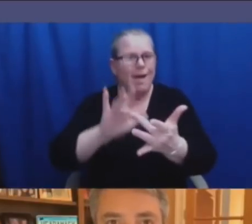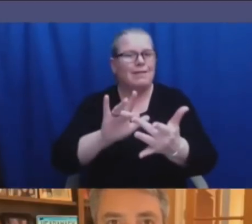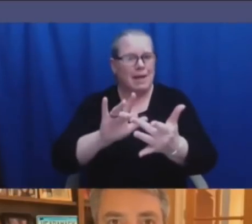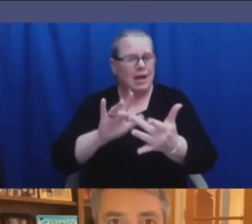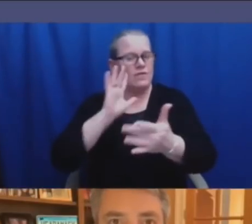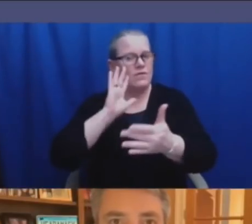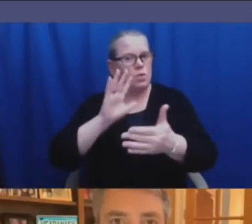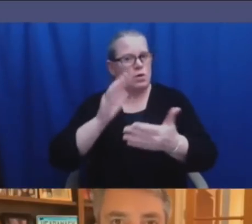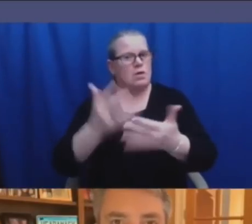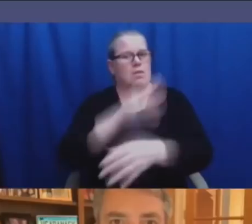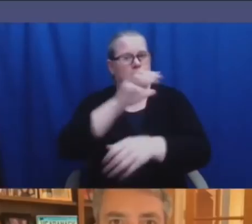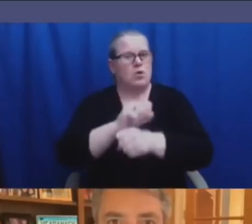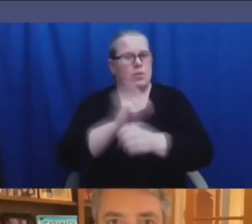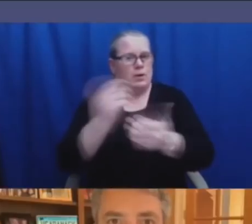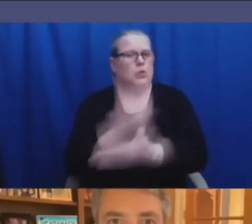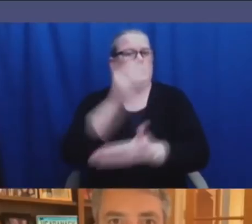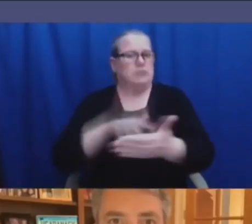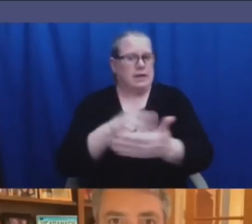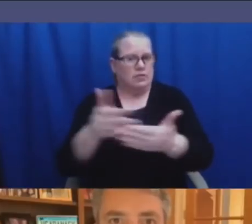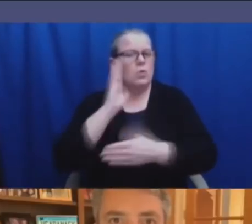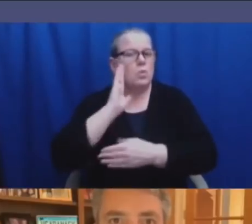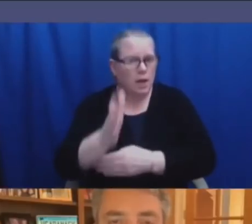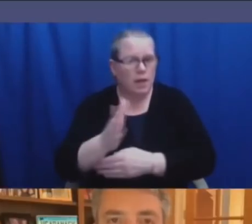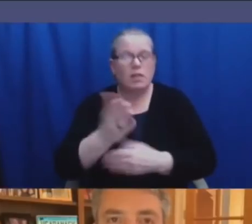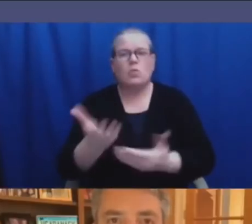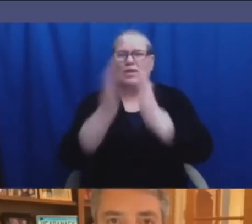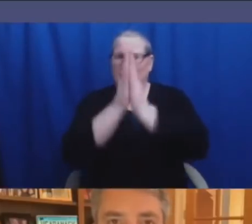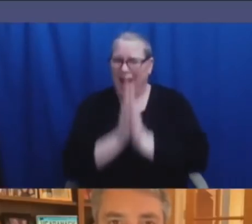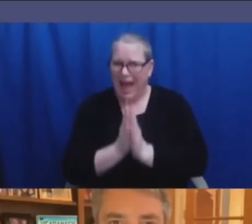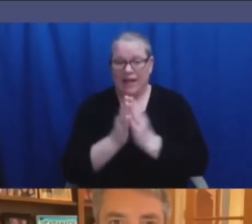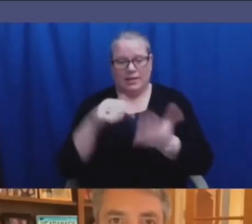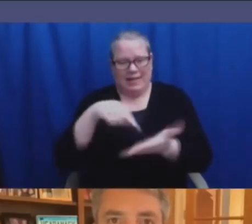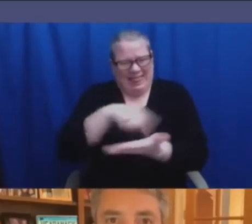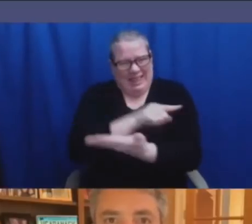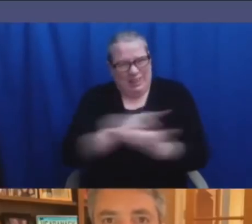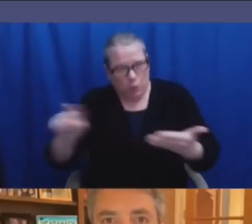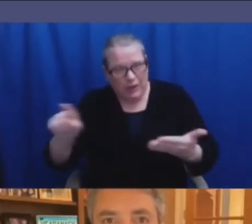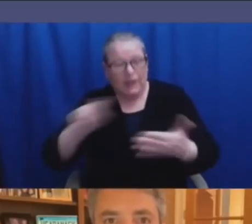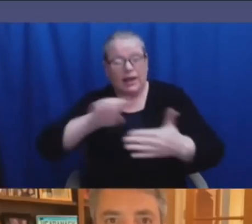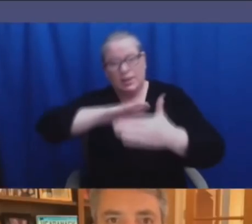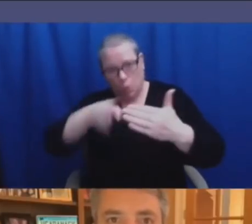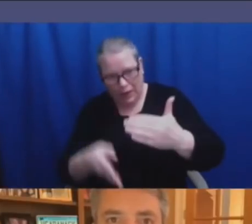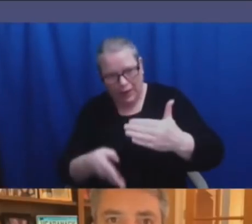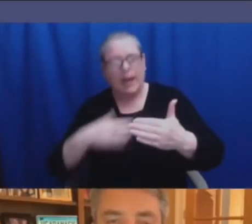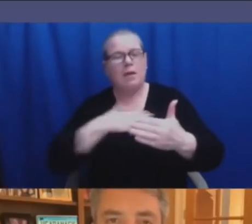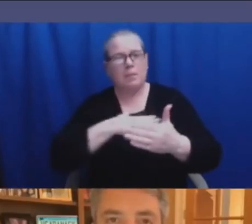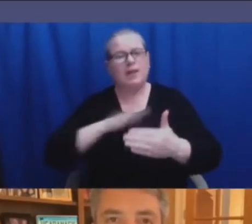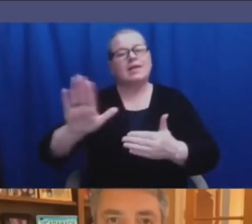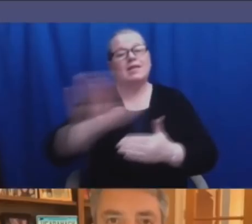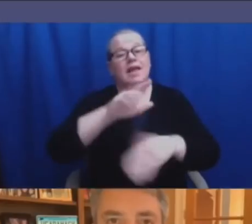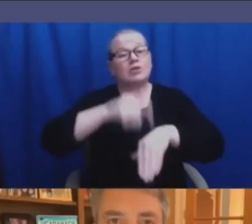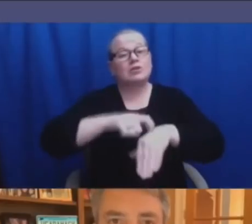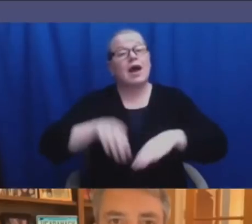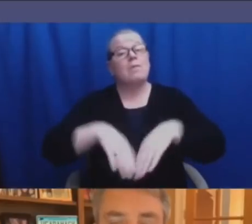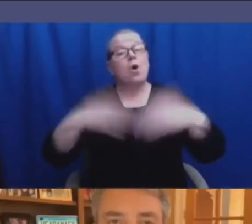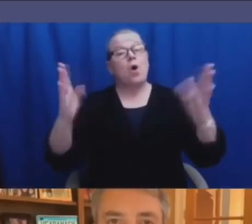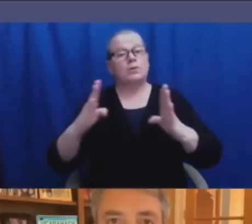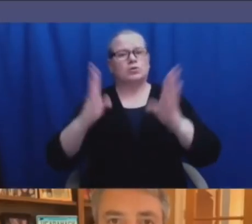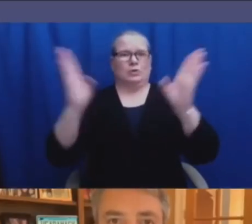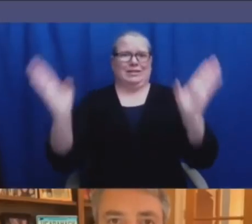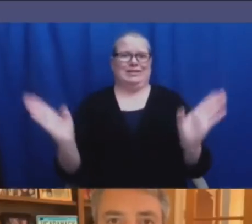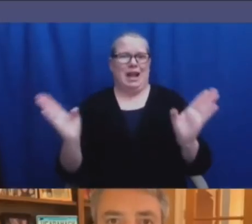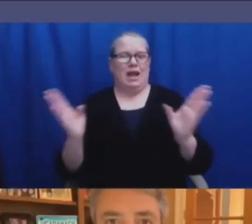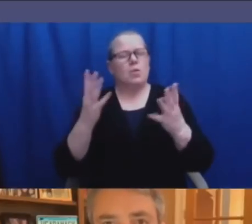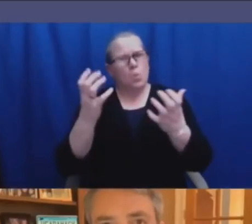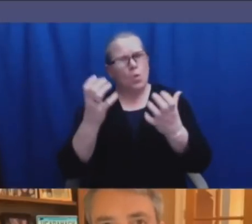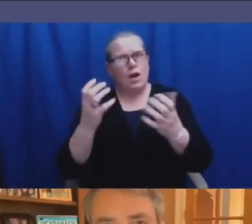to extend their hours through the rest of this week, through the weekend. We want to get everybody who had an appointment canceled today caught up before the end of the week. Speaking of